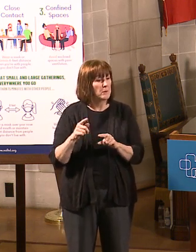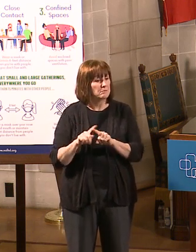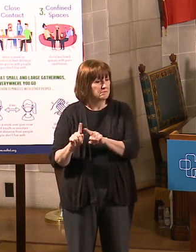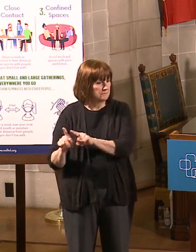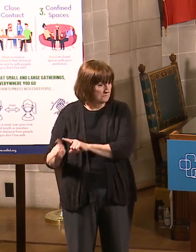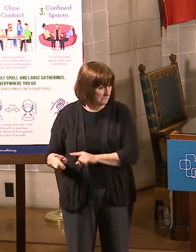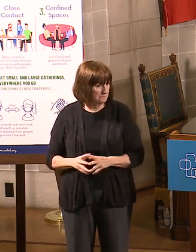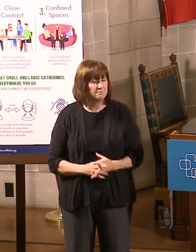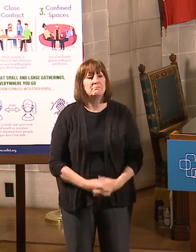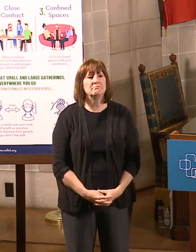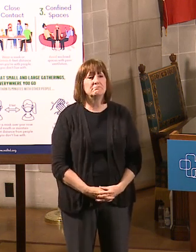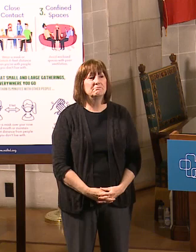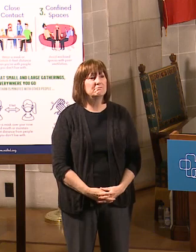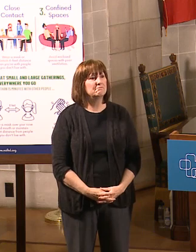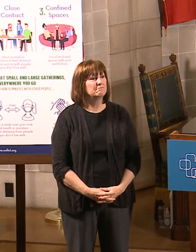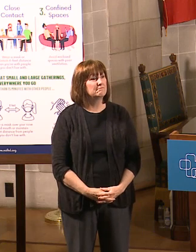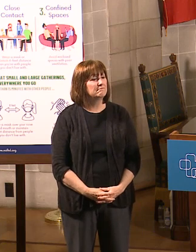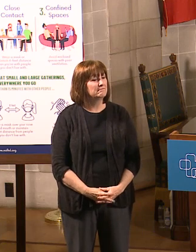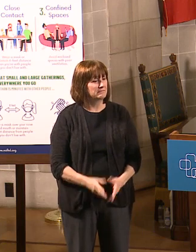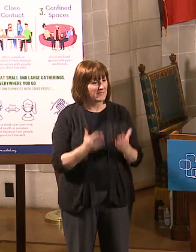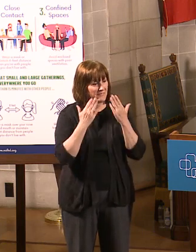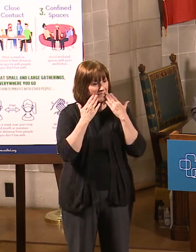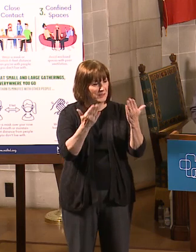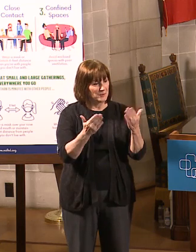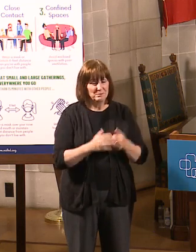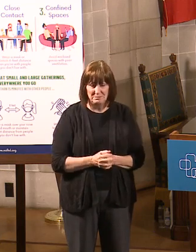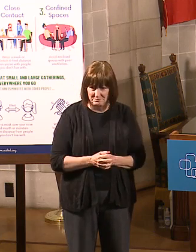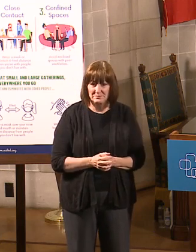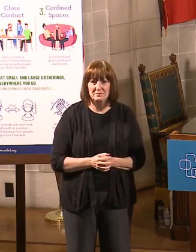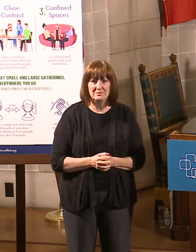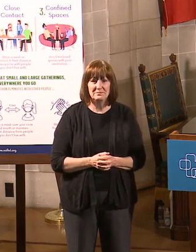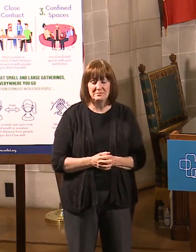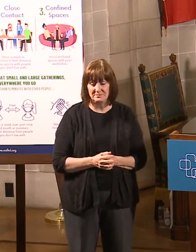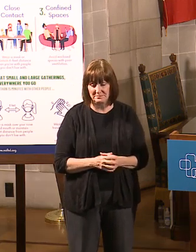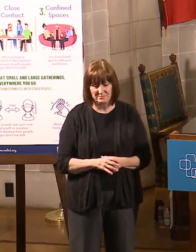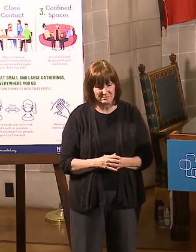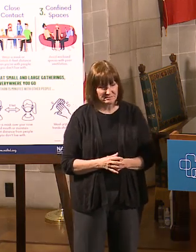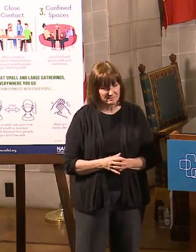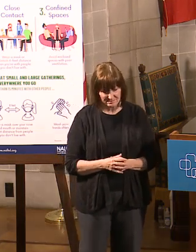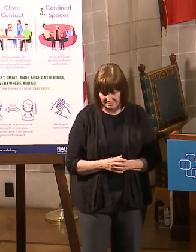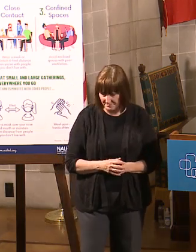tracing. Thank you very much. Thanks very much.